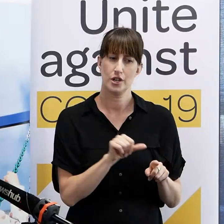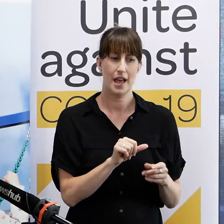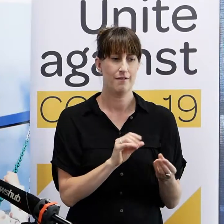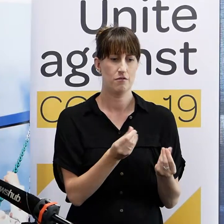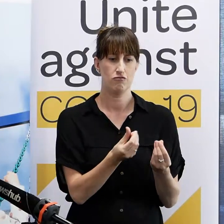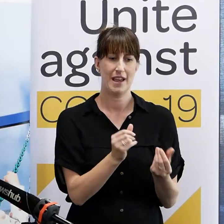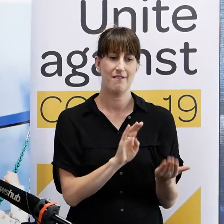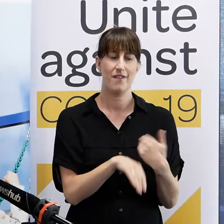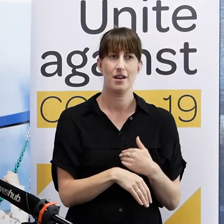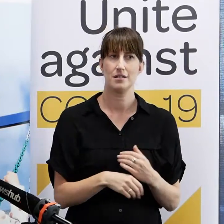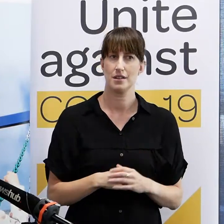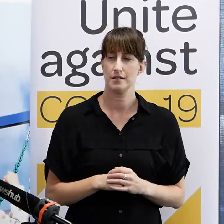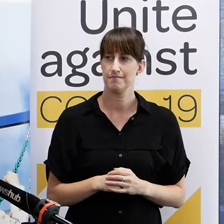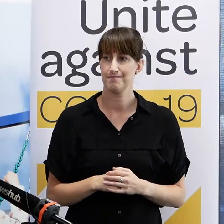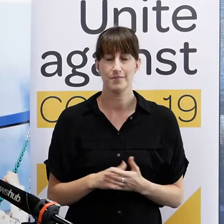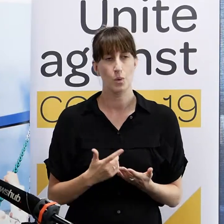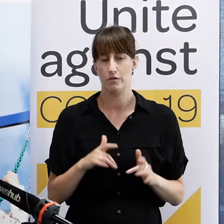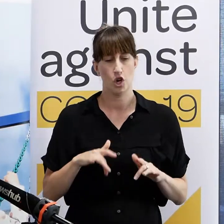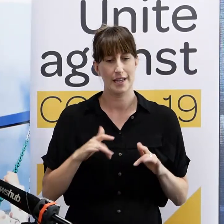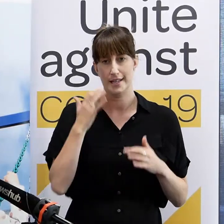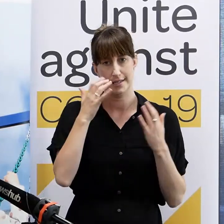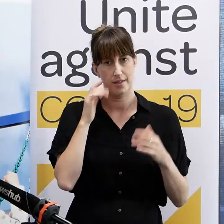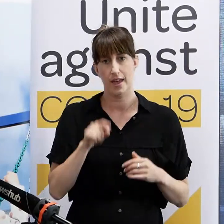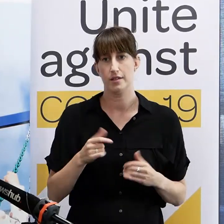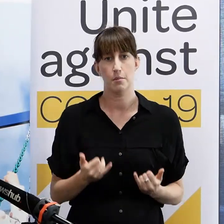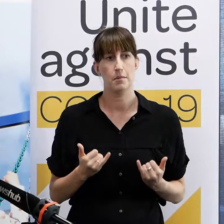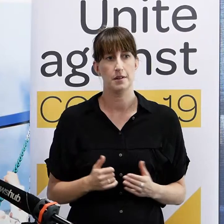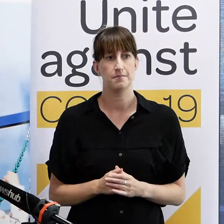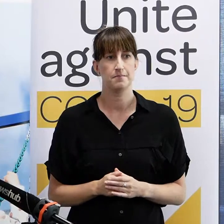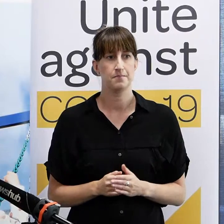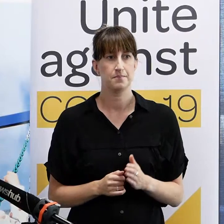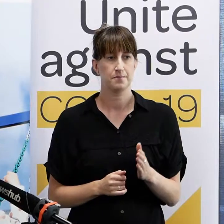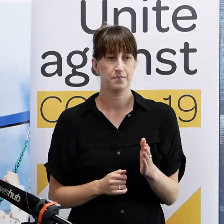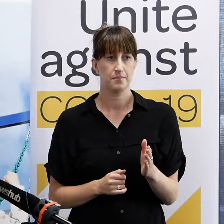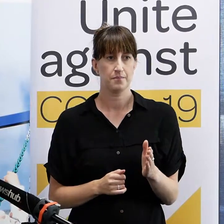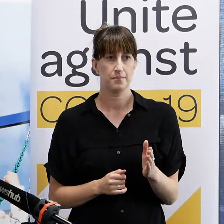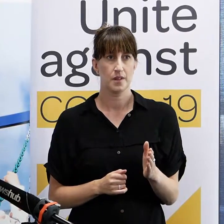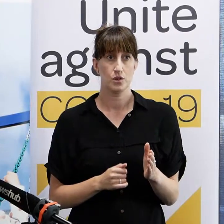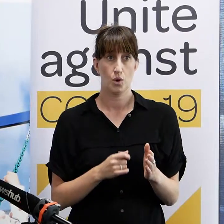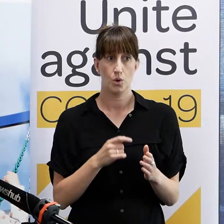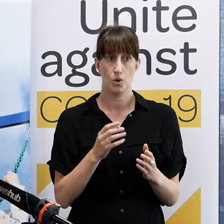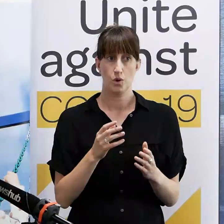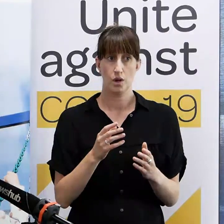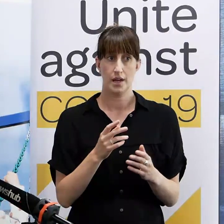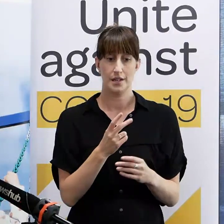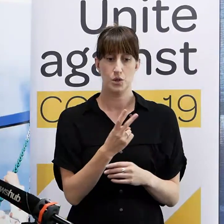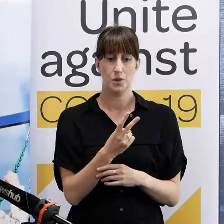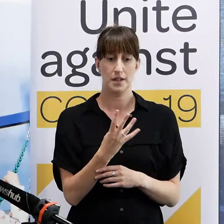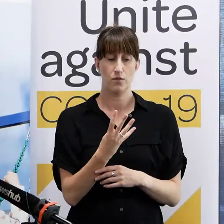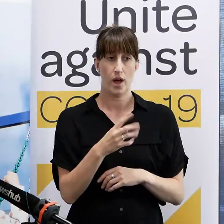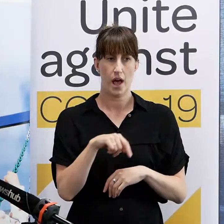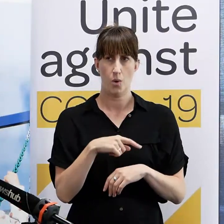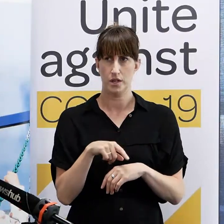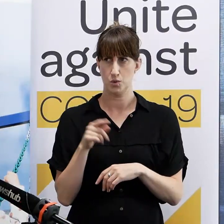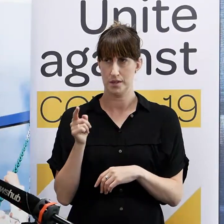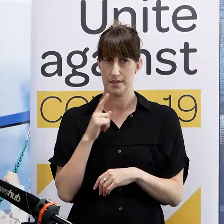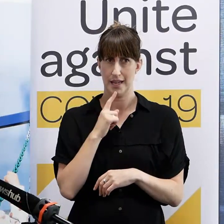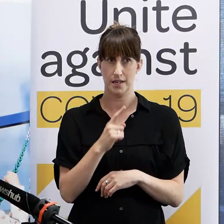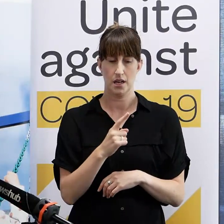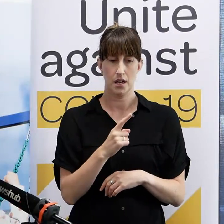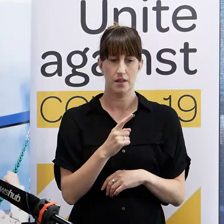of a better word. So, as I say, we haven't considered that at the moment. What are you hoping to figure out in the next in 24 hours? That 24-hour pause that you put on the